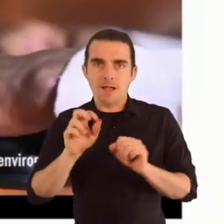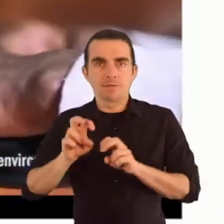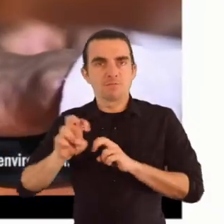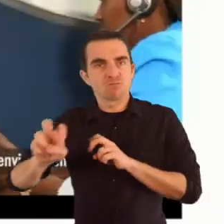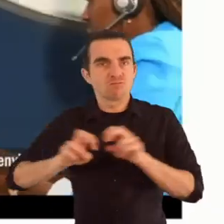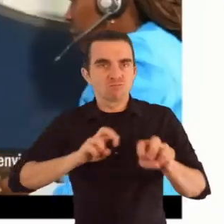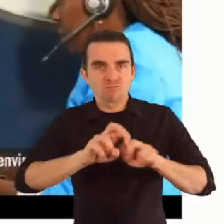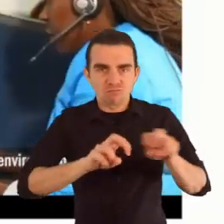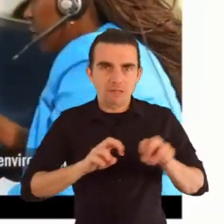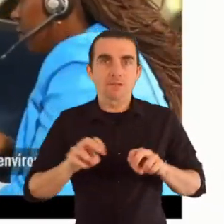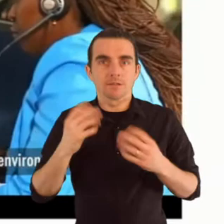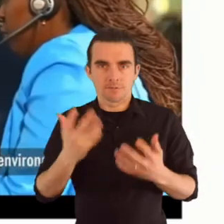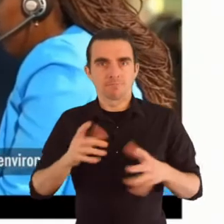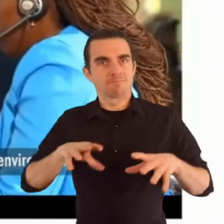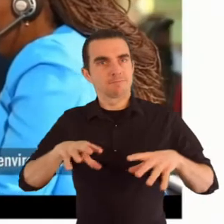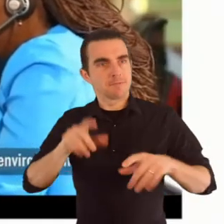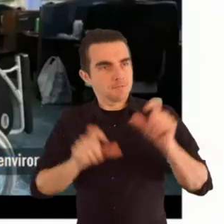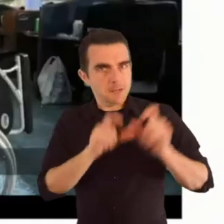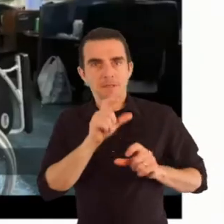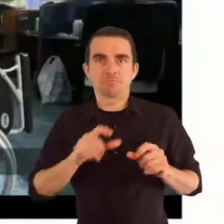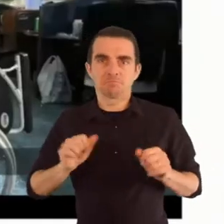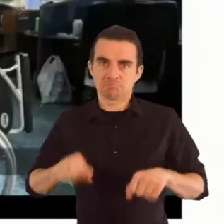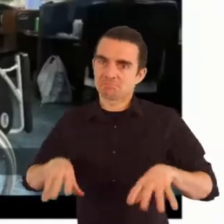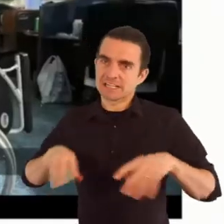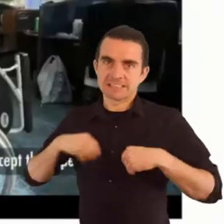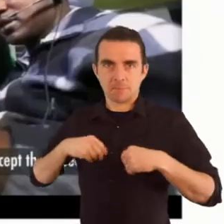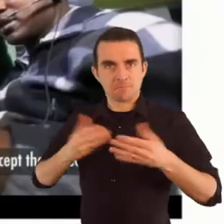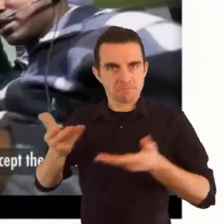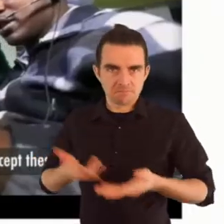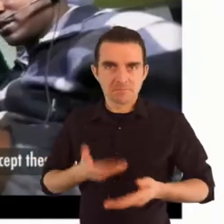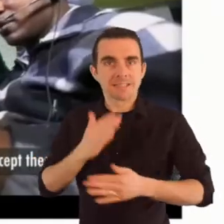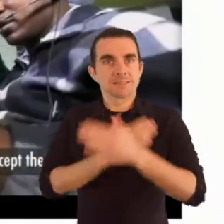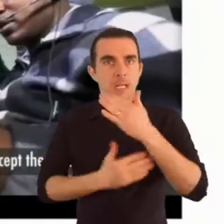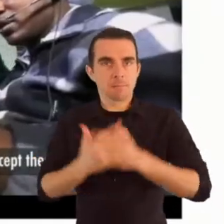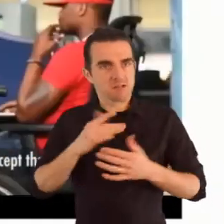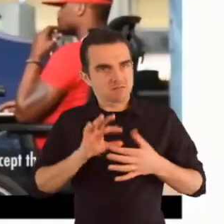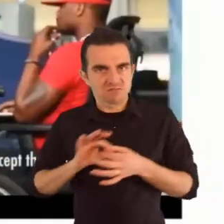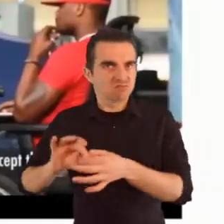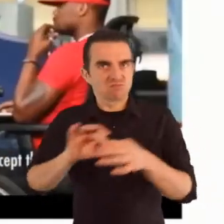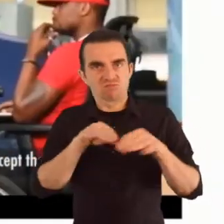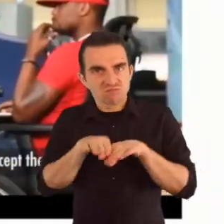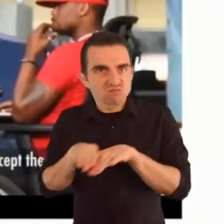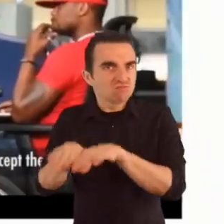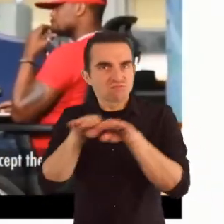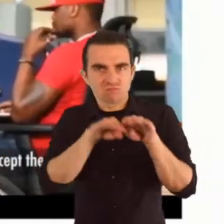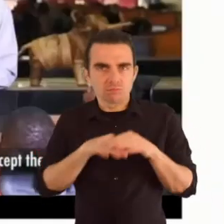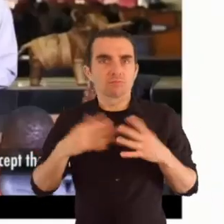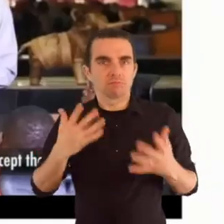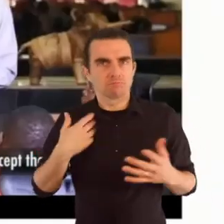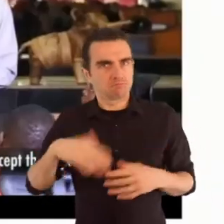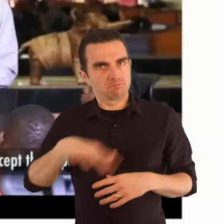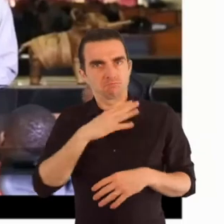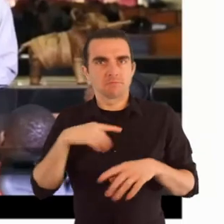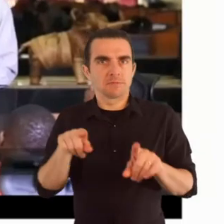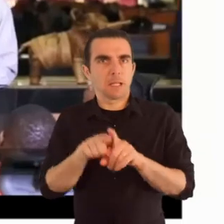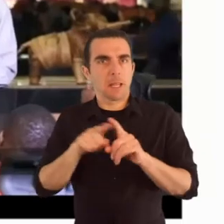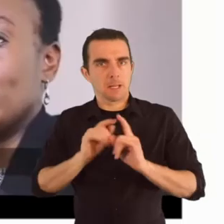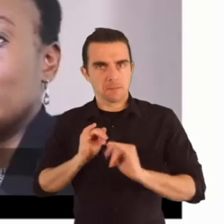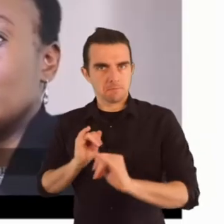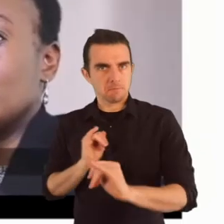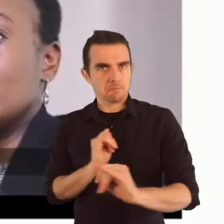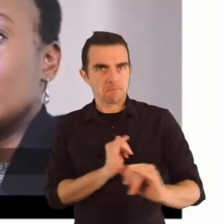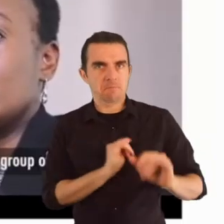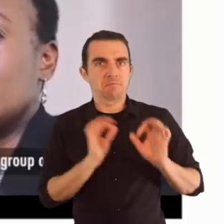Secondly, around developing the right environment, both physically and even our fellow employees, for them to be able to accept these people as we are